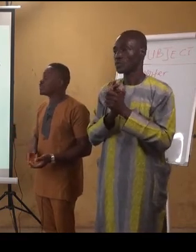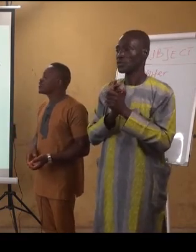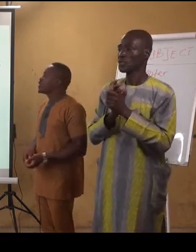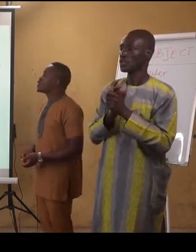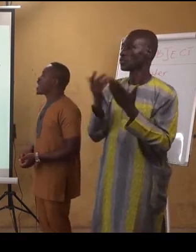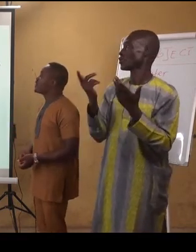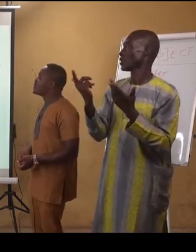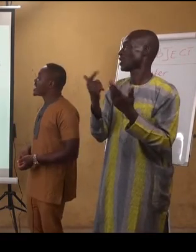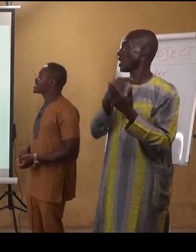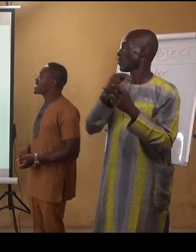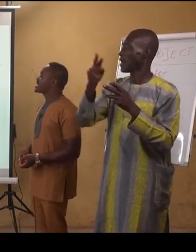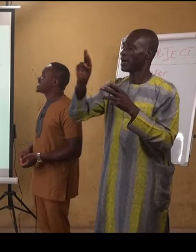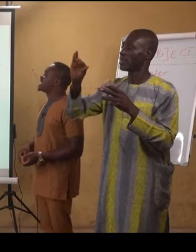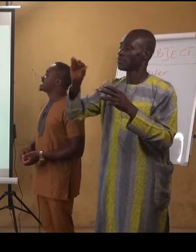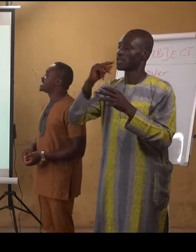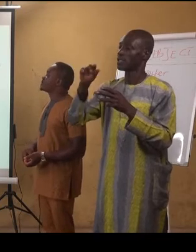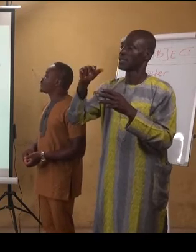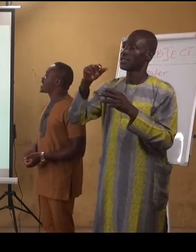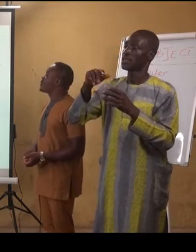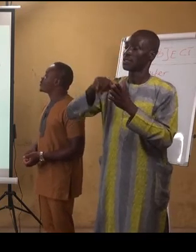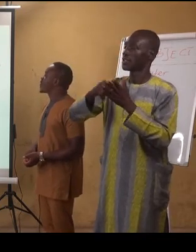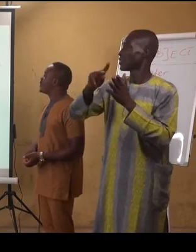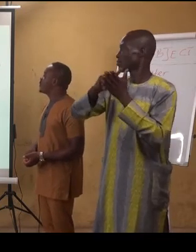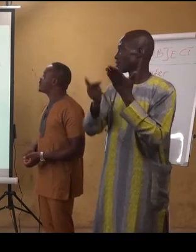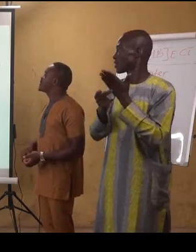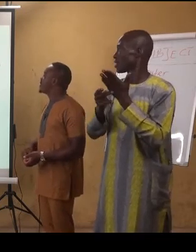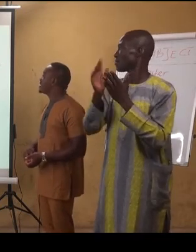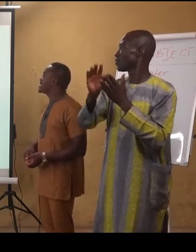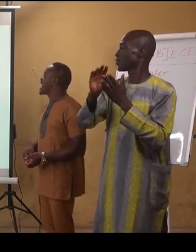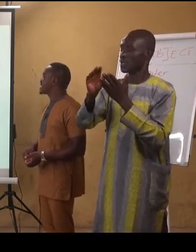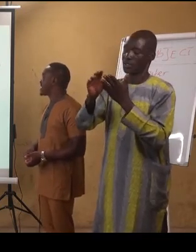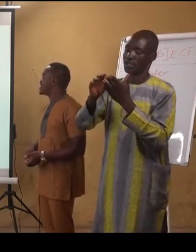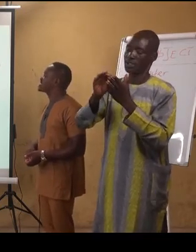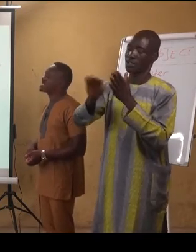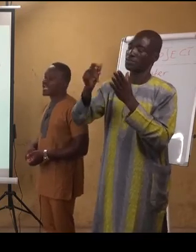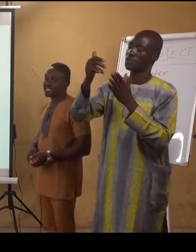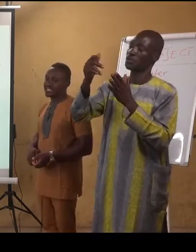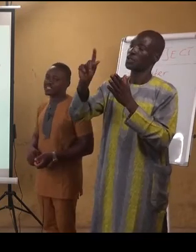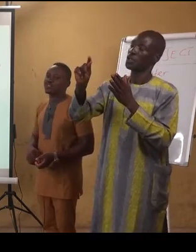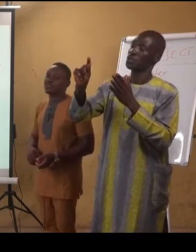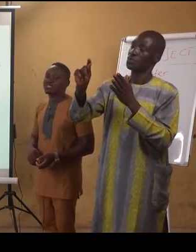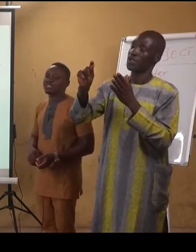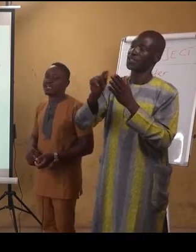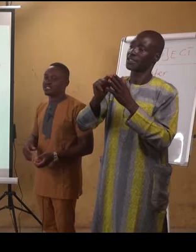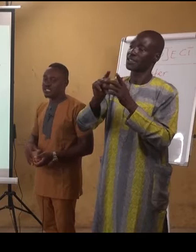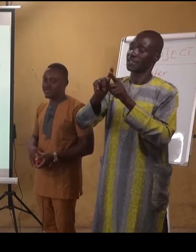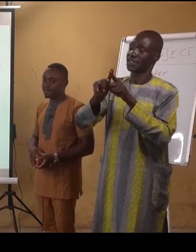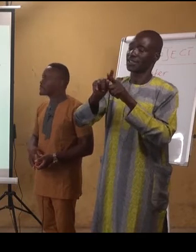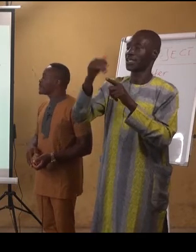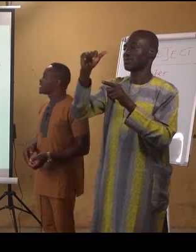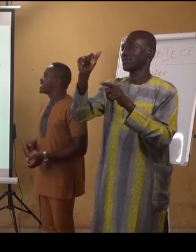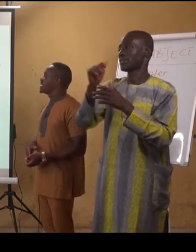do. So our remark says, this program will compute 20 asterisk 10. That is 20 times